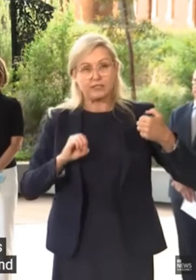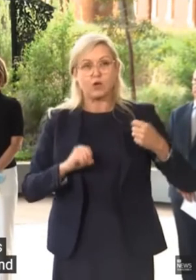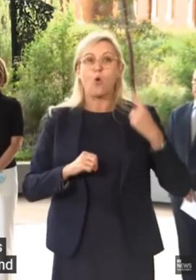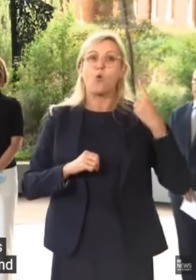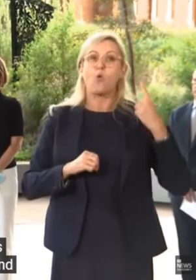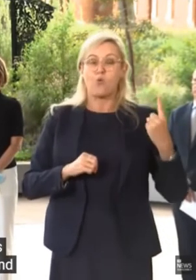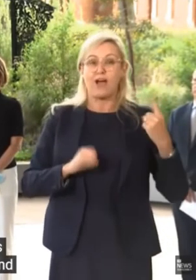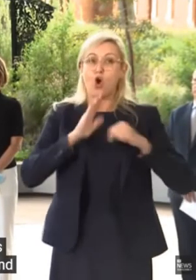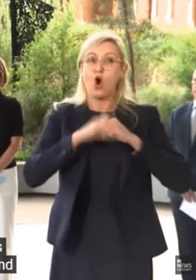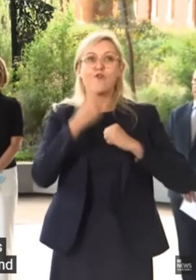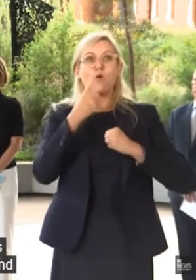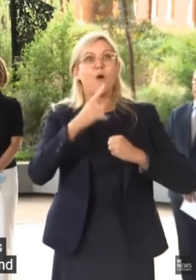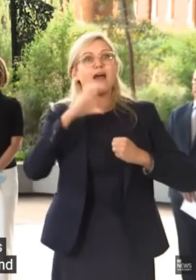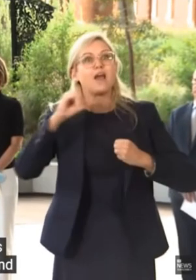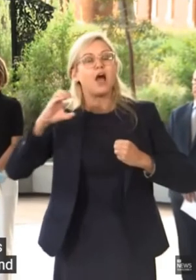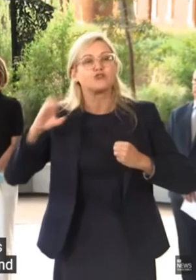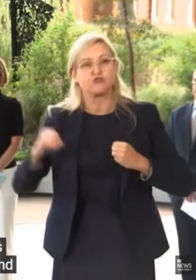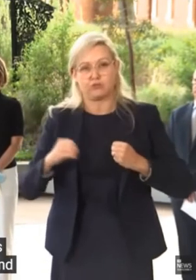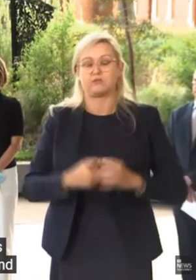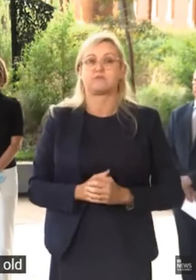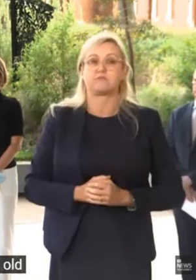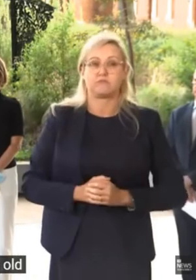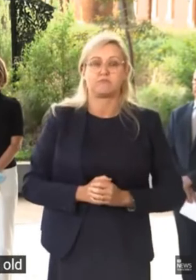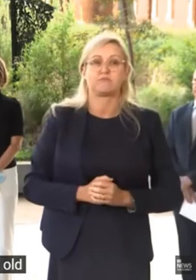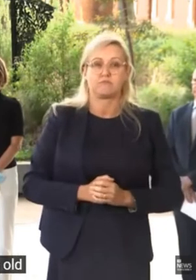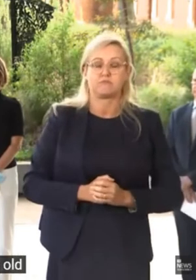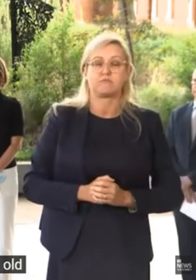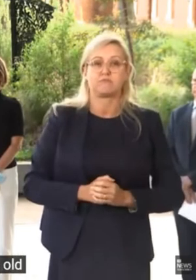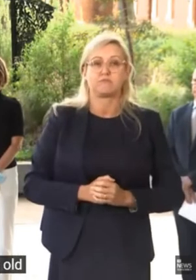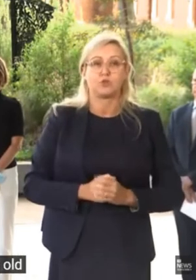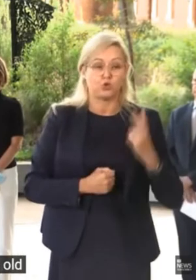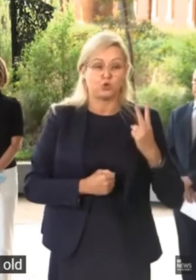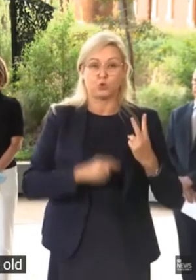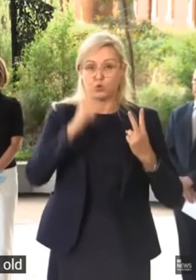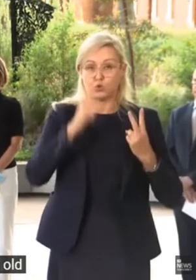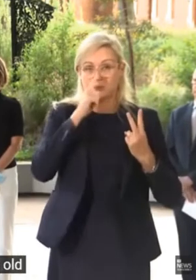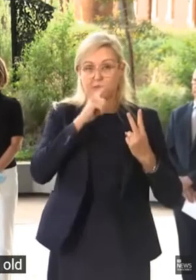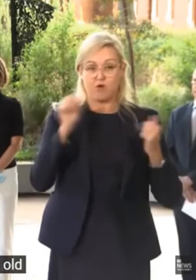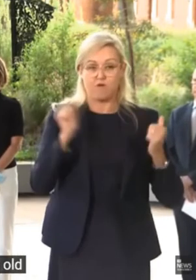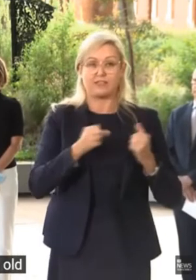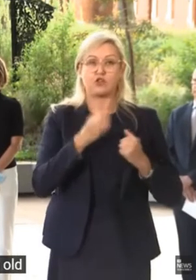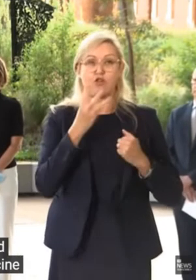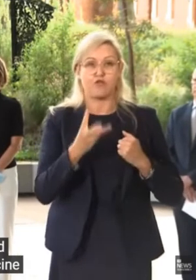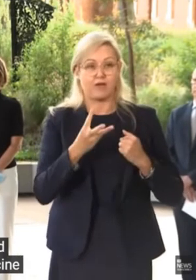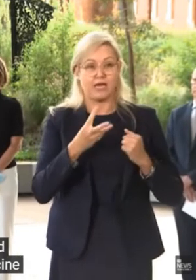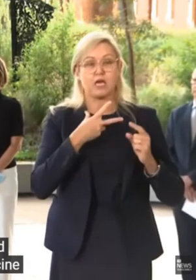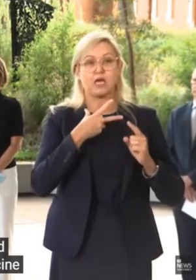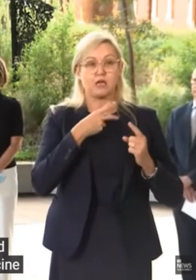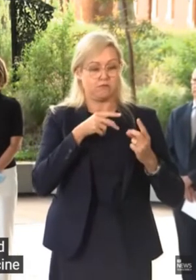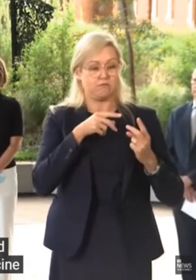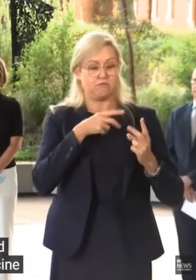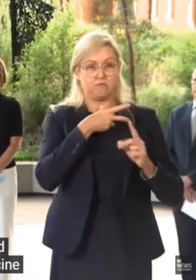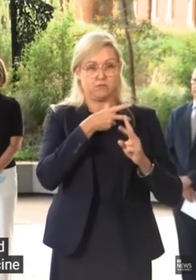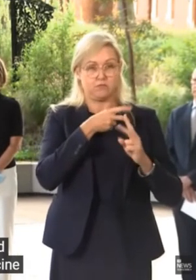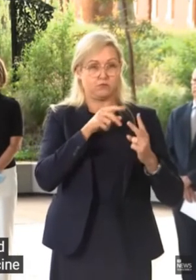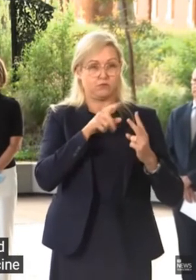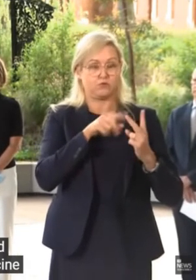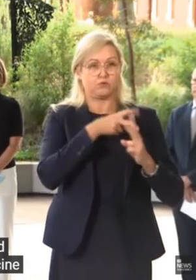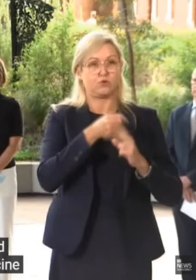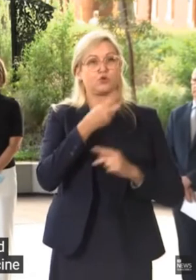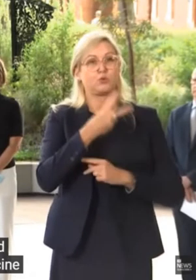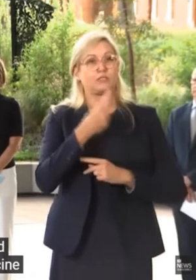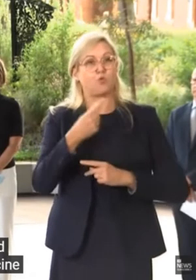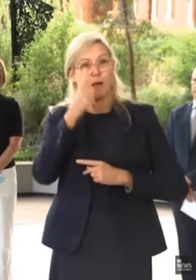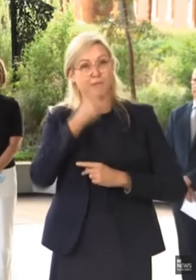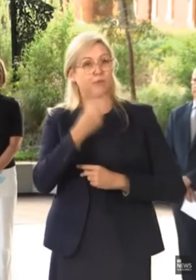and 1 was more than 100 years old. 2 people had received 3 doses of the COVID vaccine, 21 people